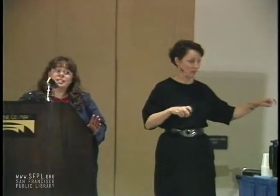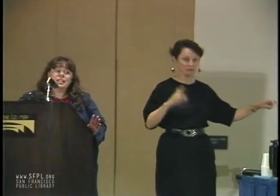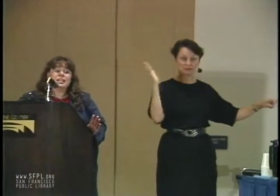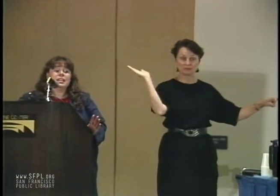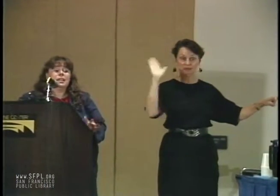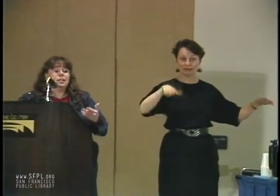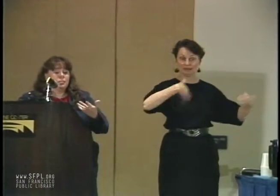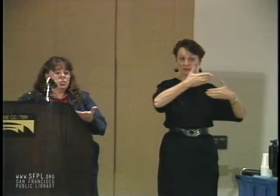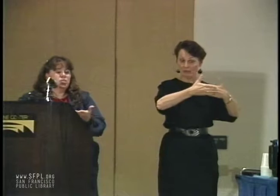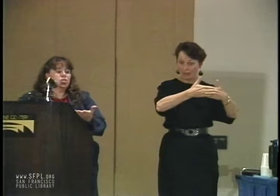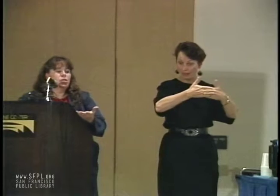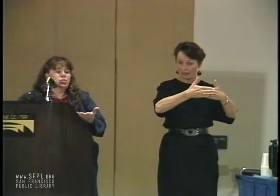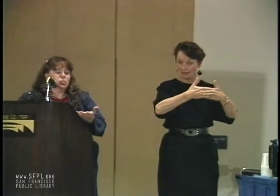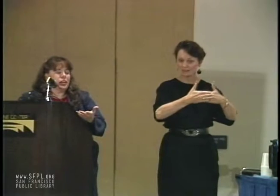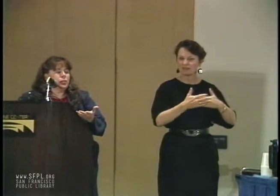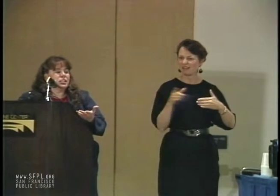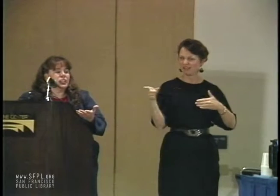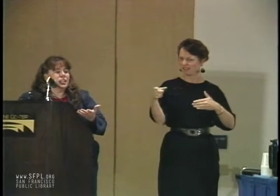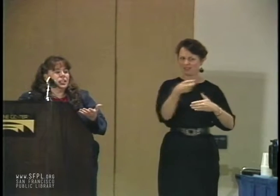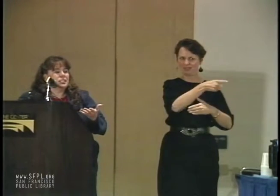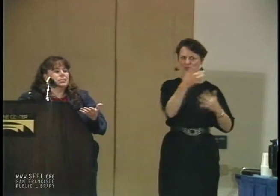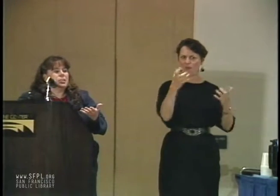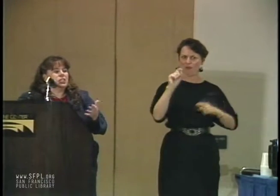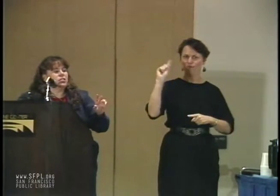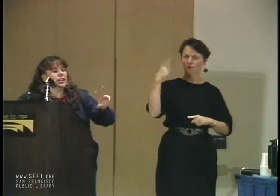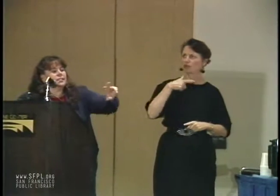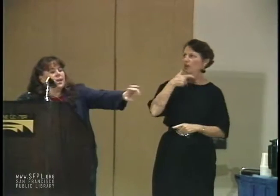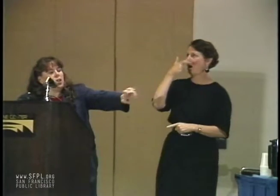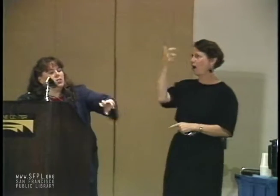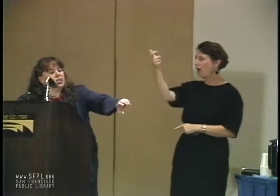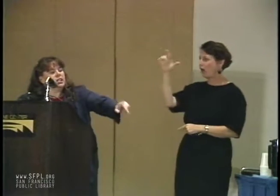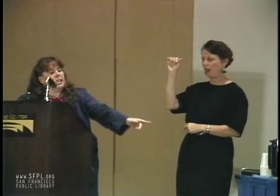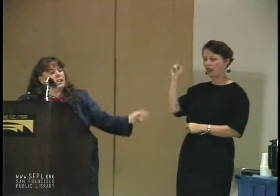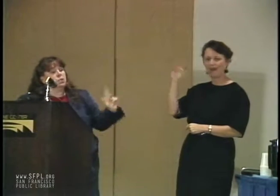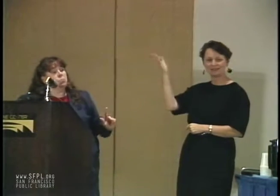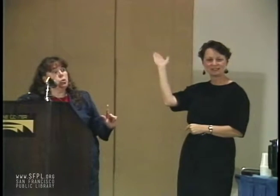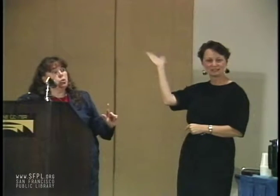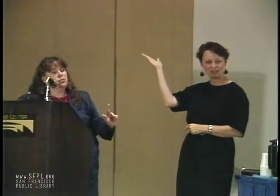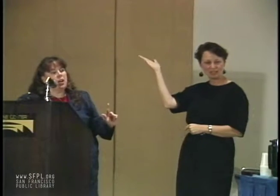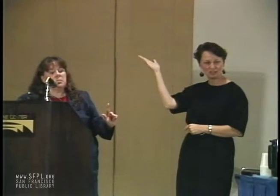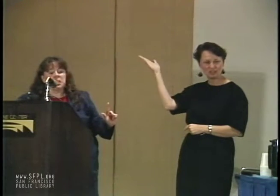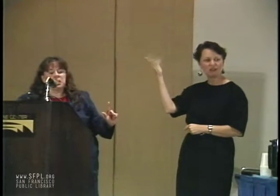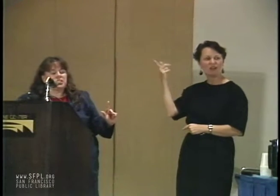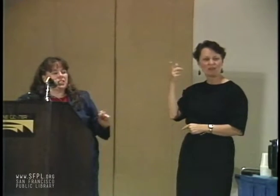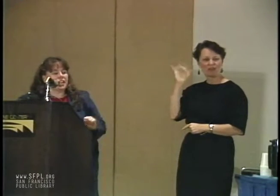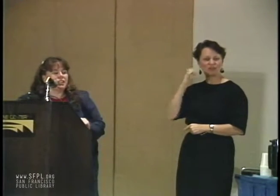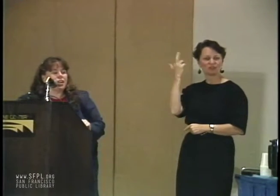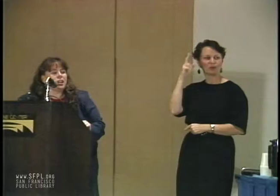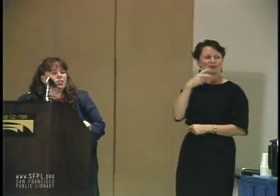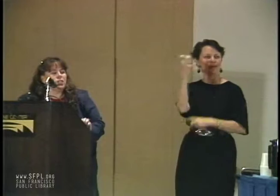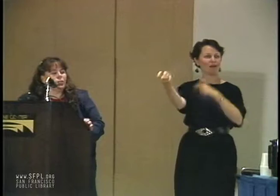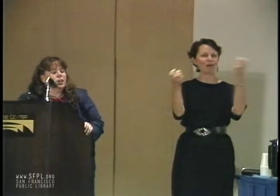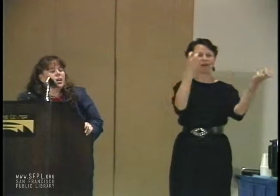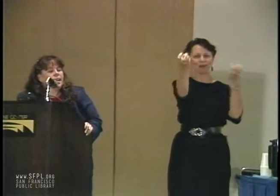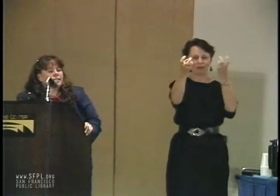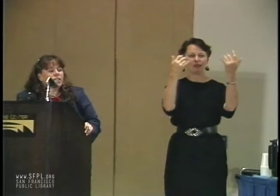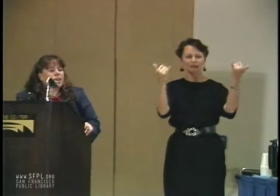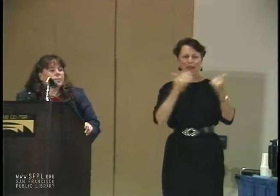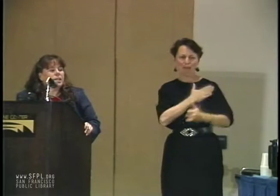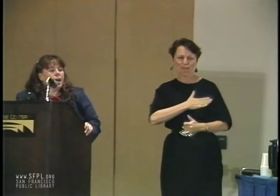see Mr. Kuntze while he was giving his speech. So they sat over here and they need to move up here so they can talk to you. As they're coming up,